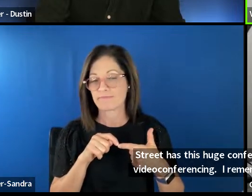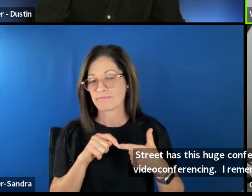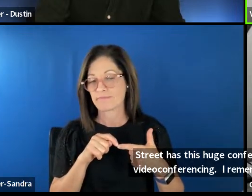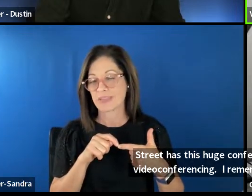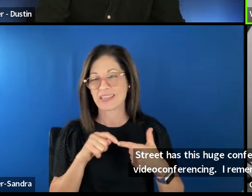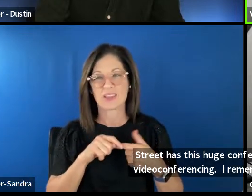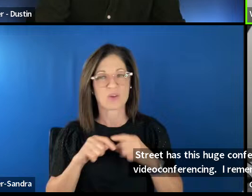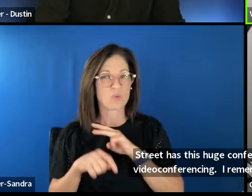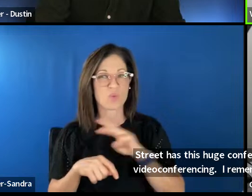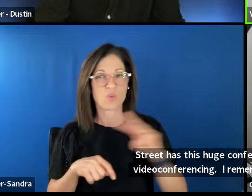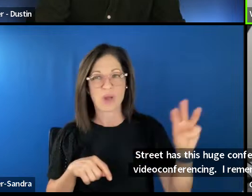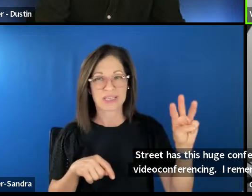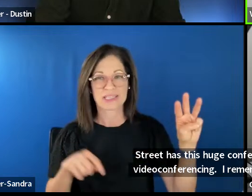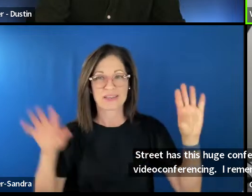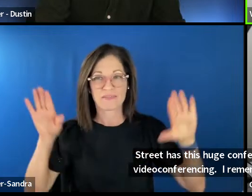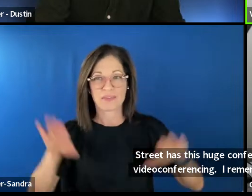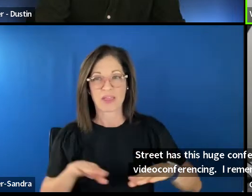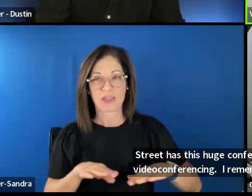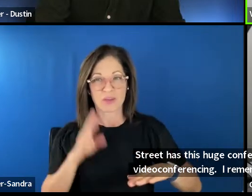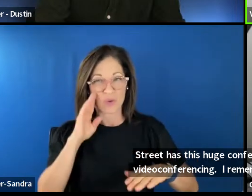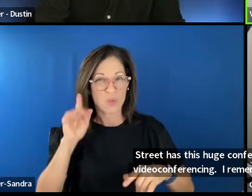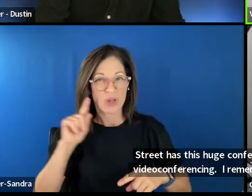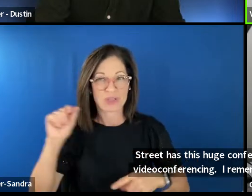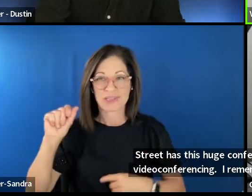Valley where AIB is at.